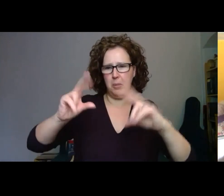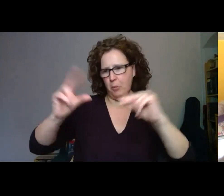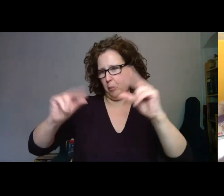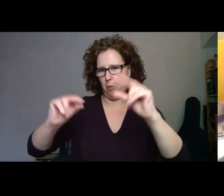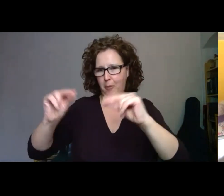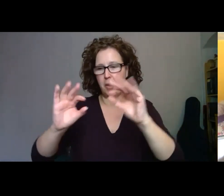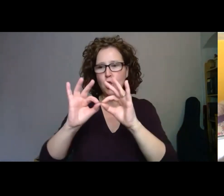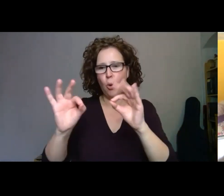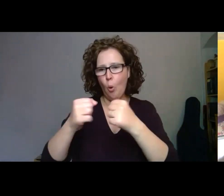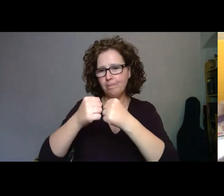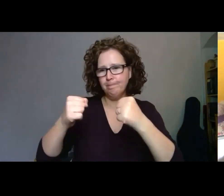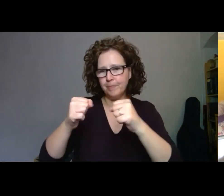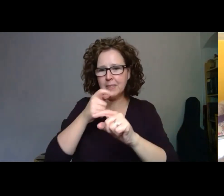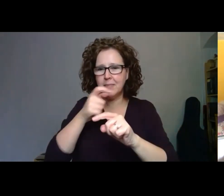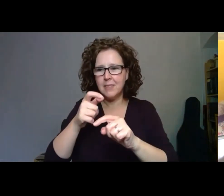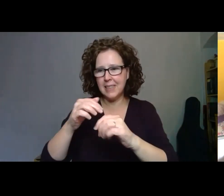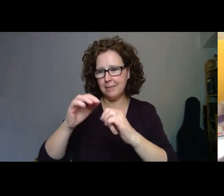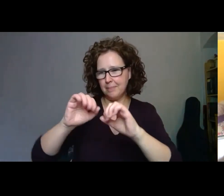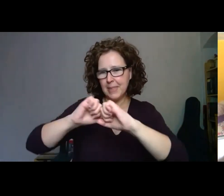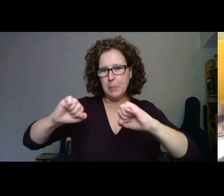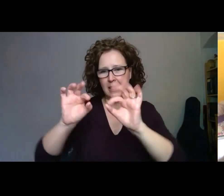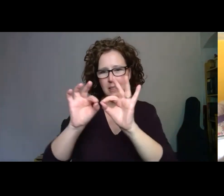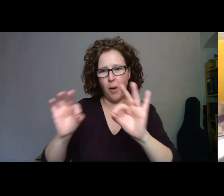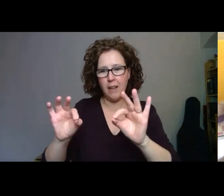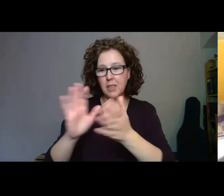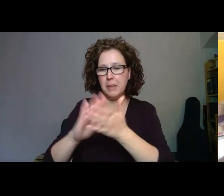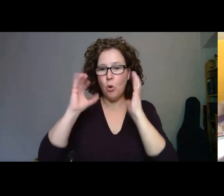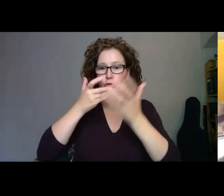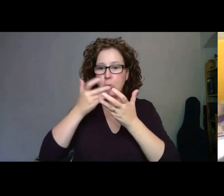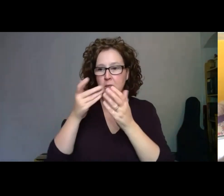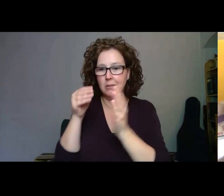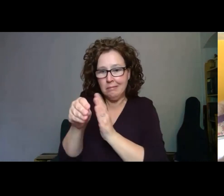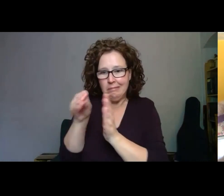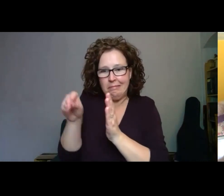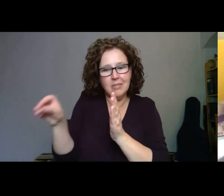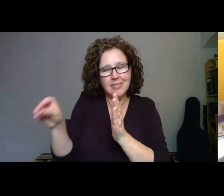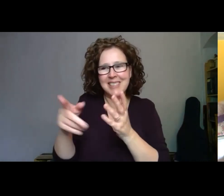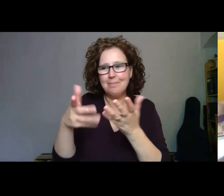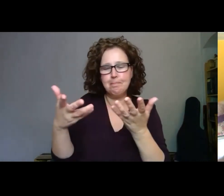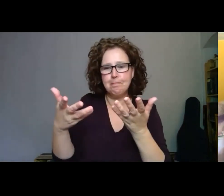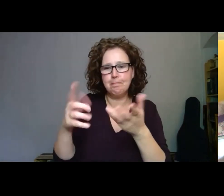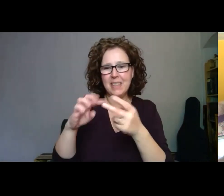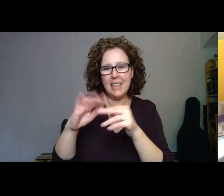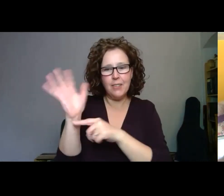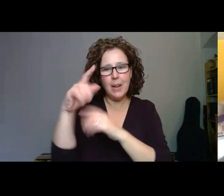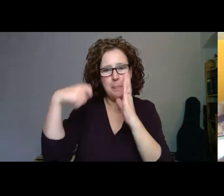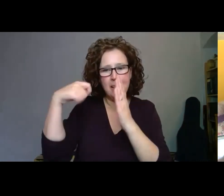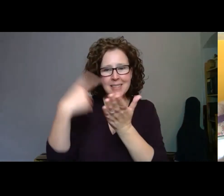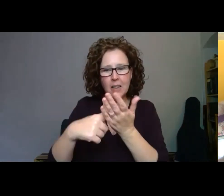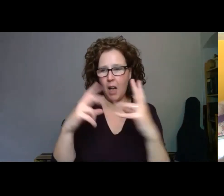or between scenes, so we can audio describe minimally, like, you know, the least number of